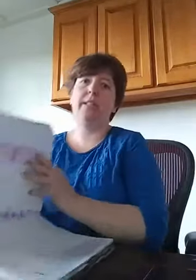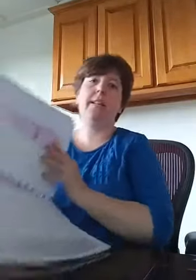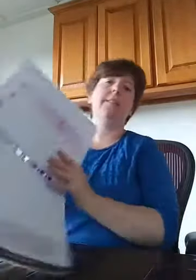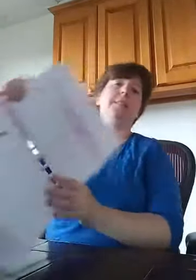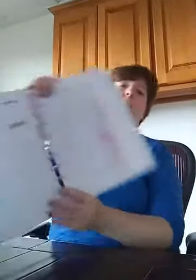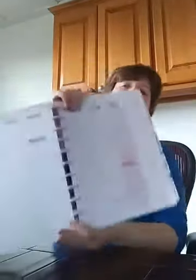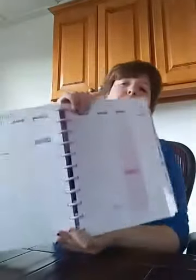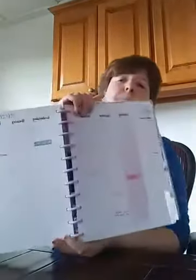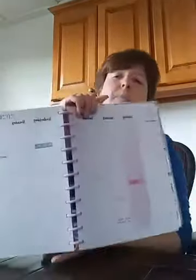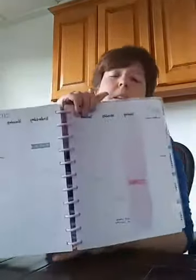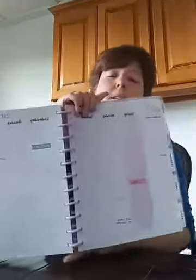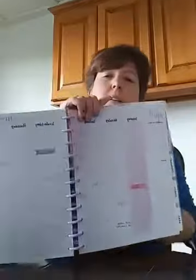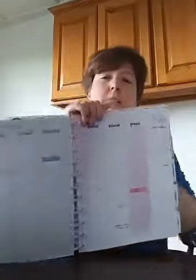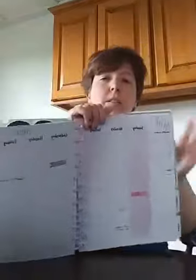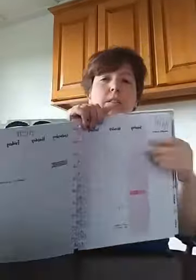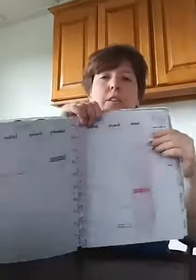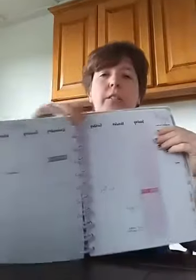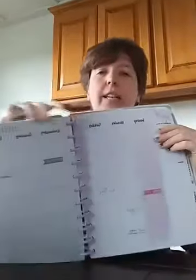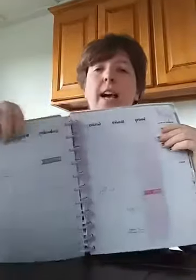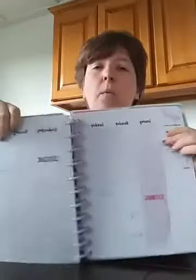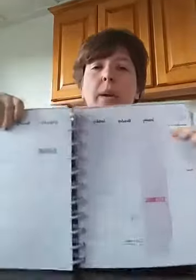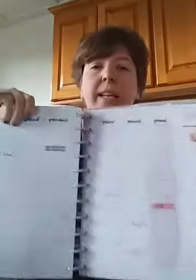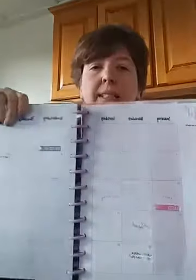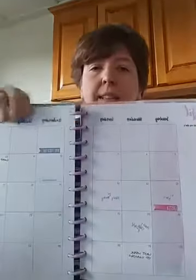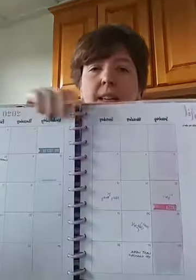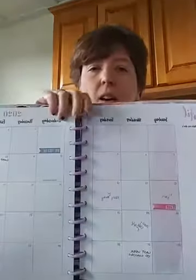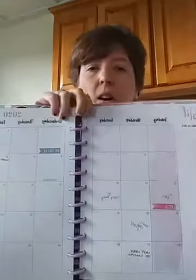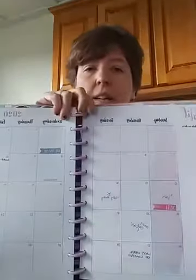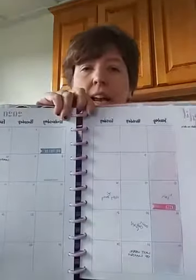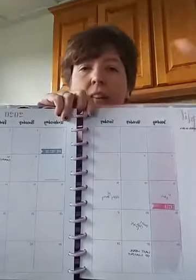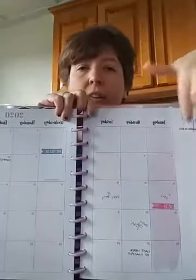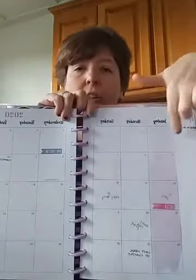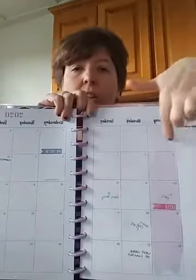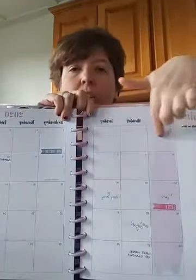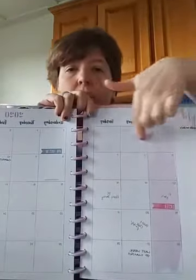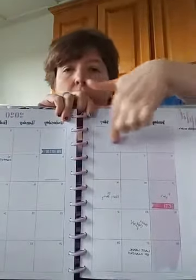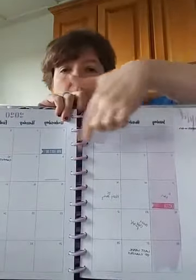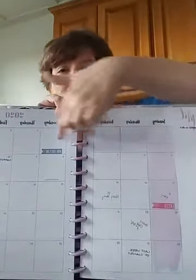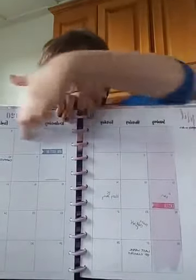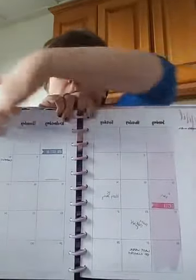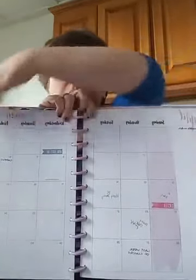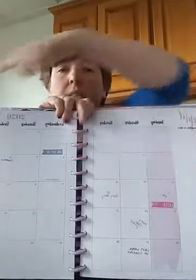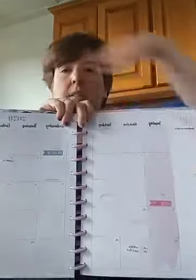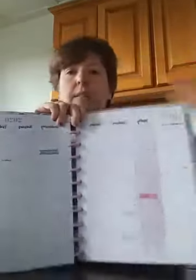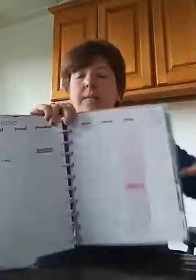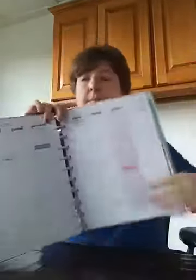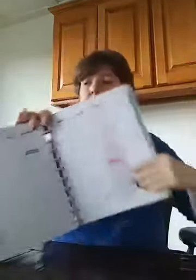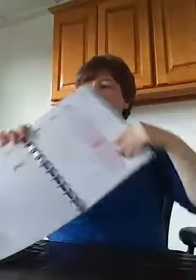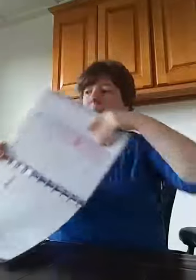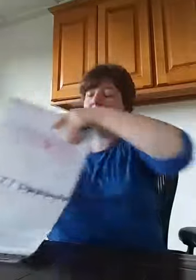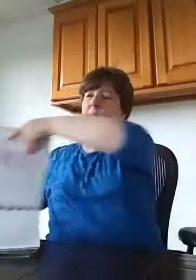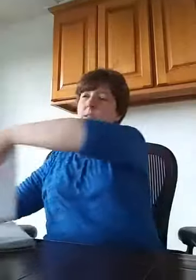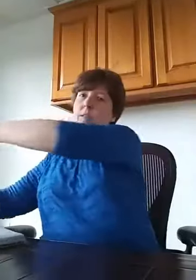signs. So you see how weeks on a calendar go straight across?